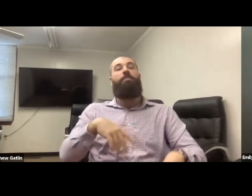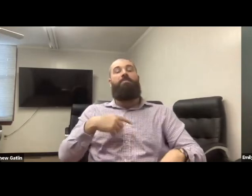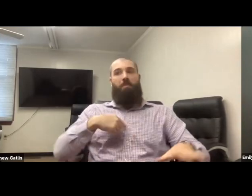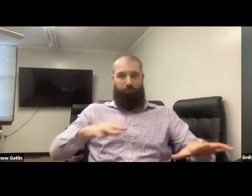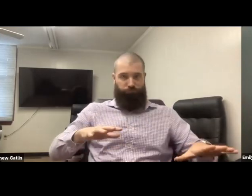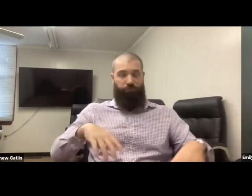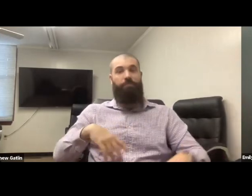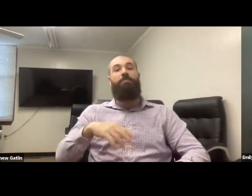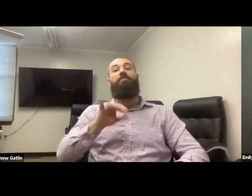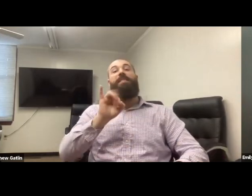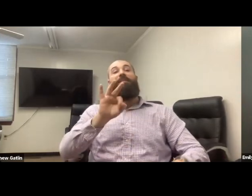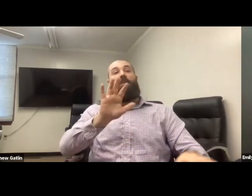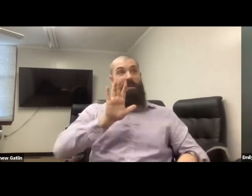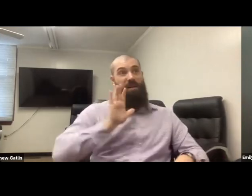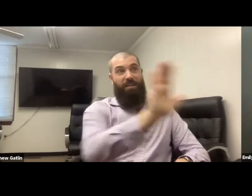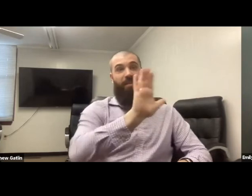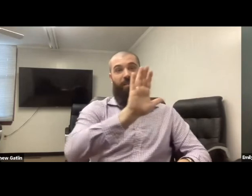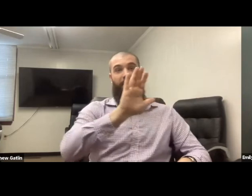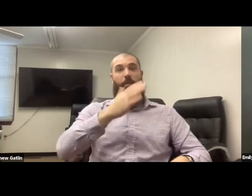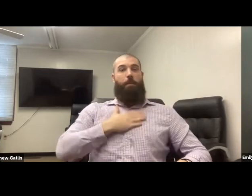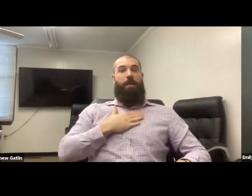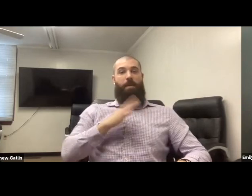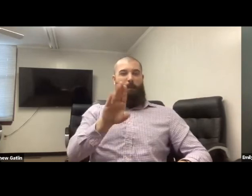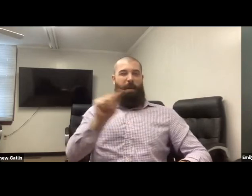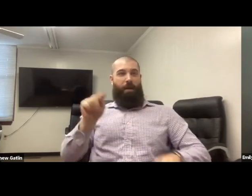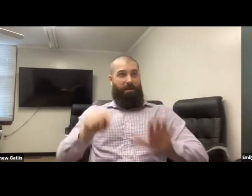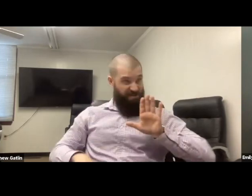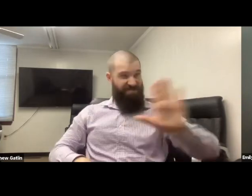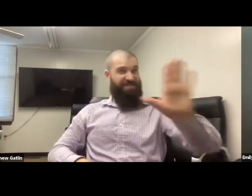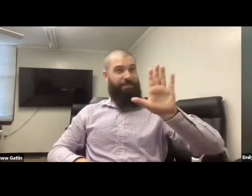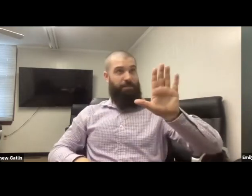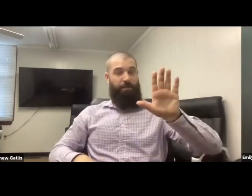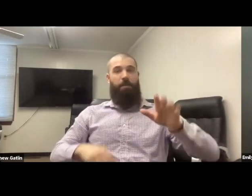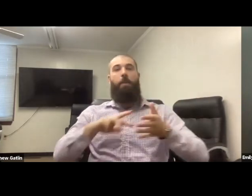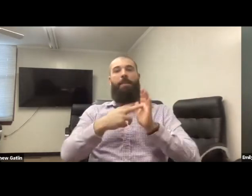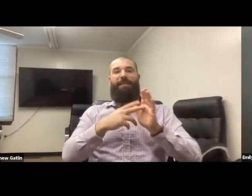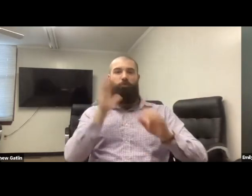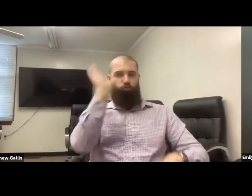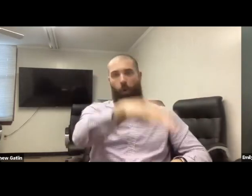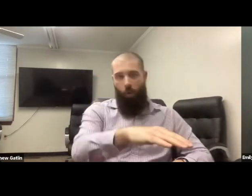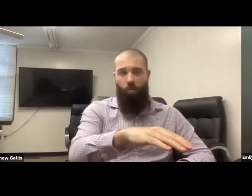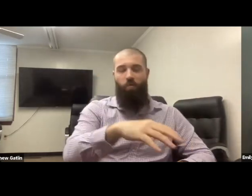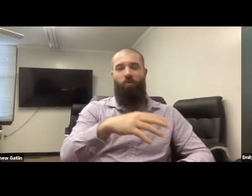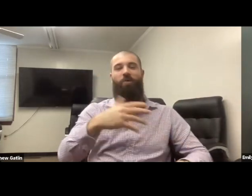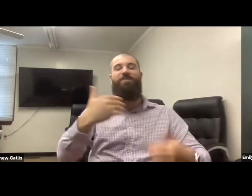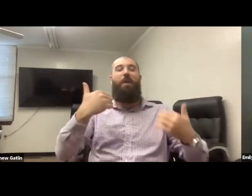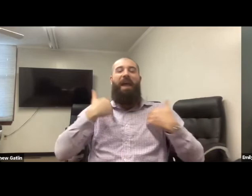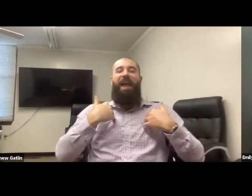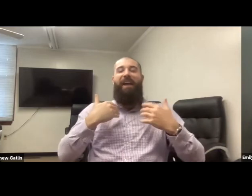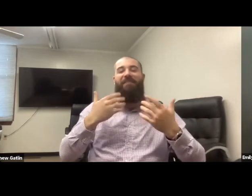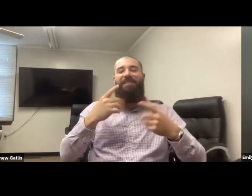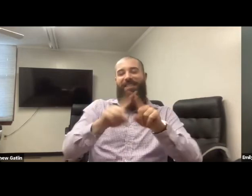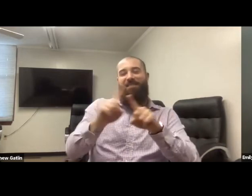meaning stop. And I would know to stop. If he kind of pushed on my back, on my butt, he just kind of pushed on me, it meant, okay, go ahead